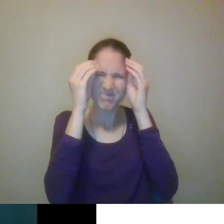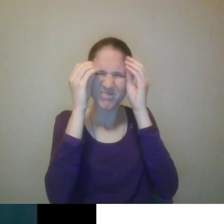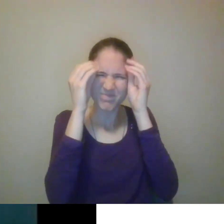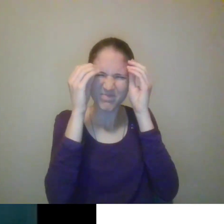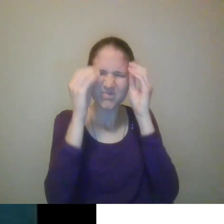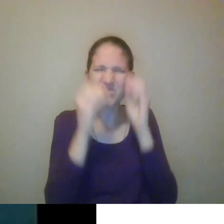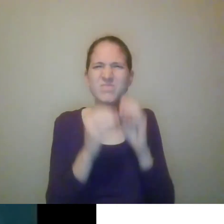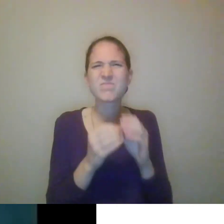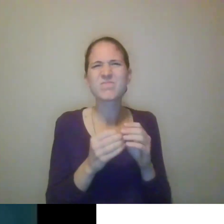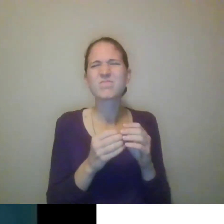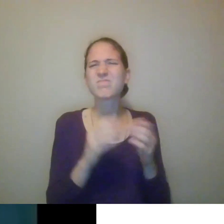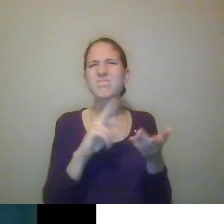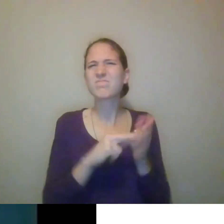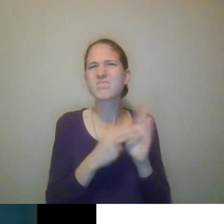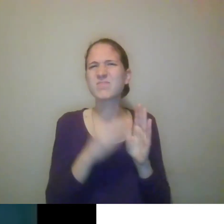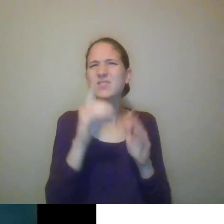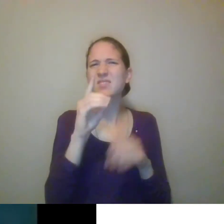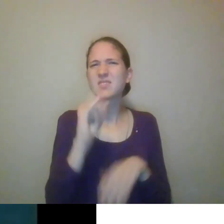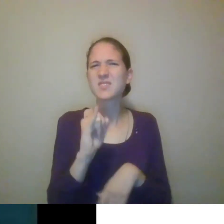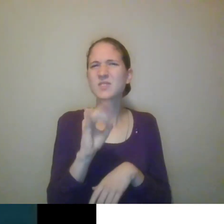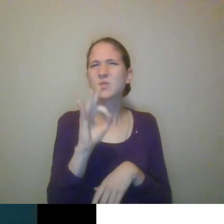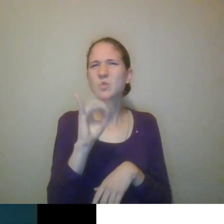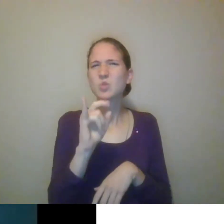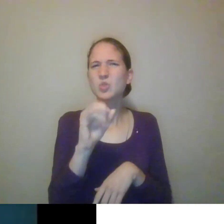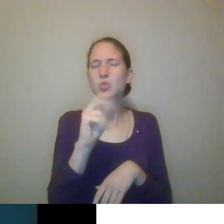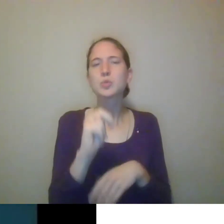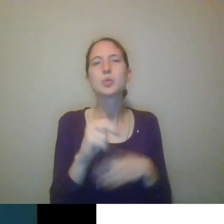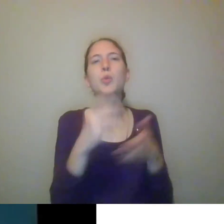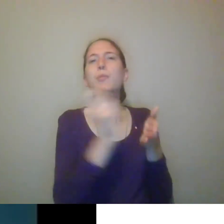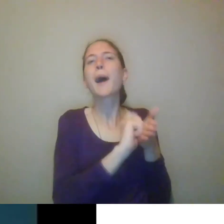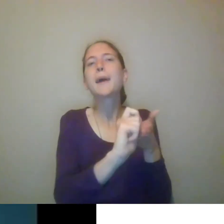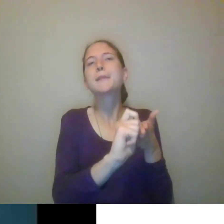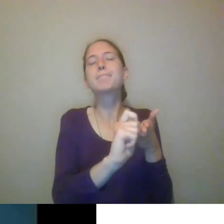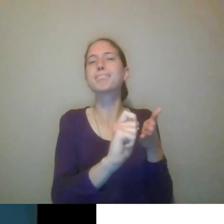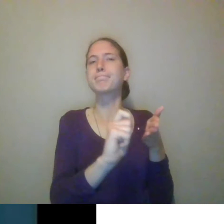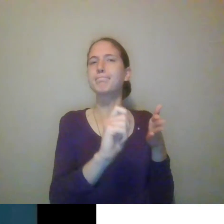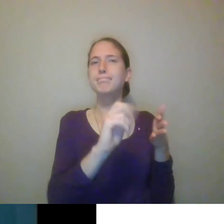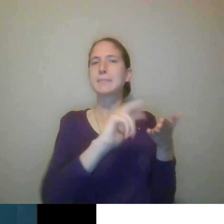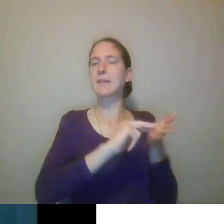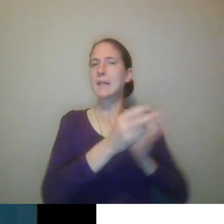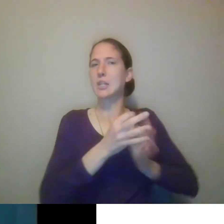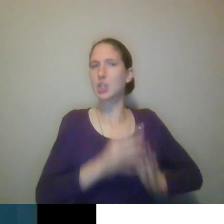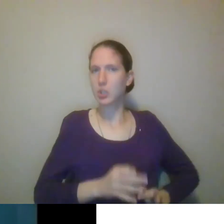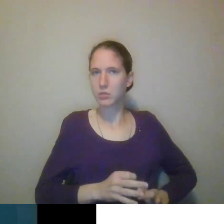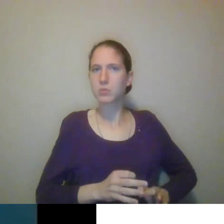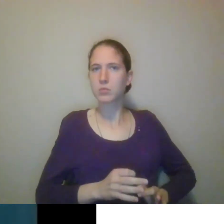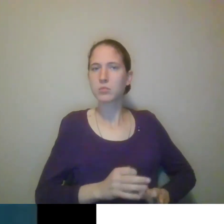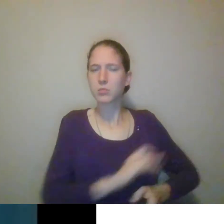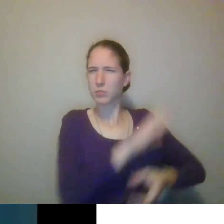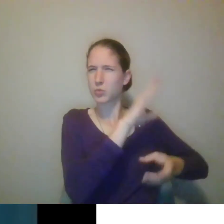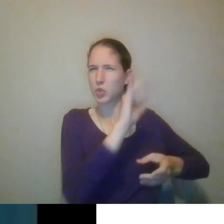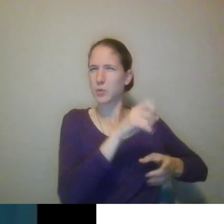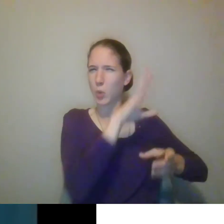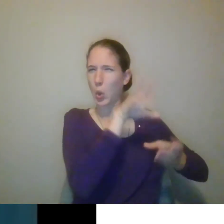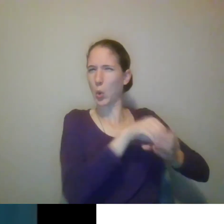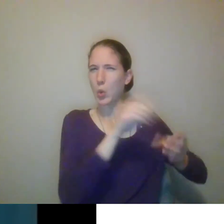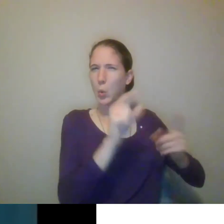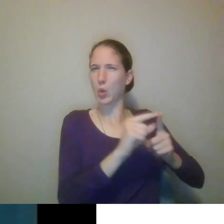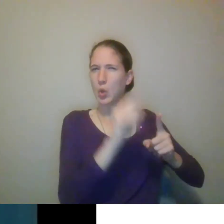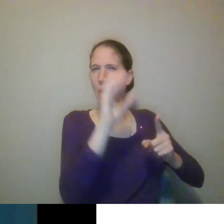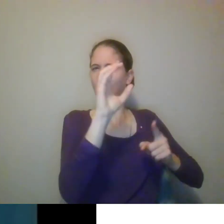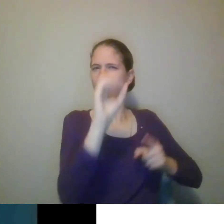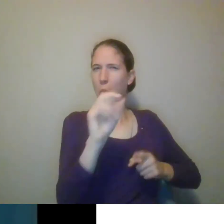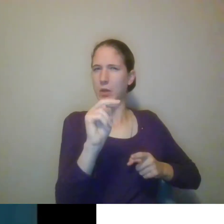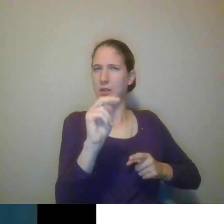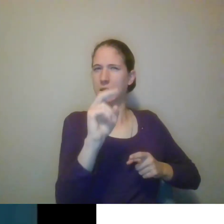try and figure out a definition. Use the word concentrated too. All right, think about what's happening here. Here's what we started with. This is